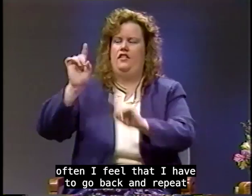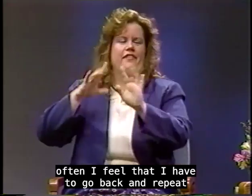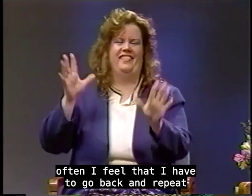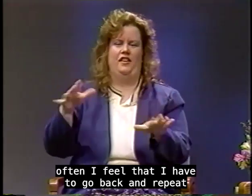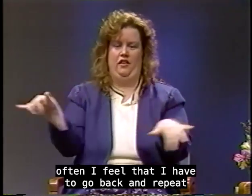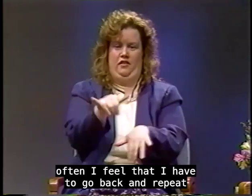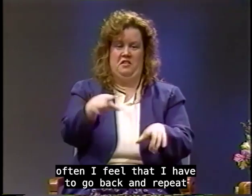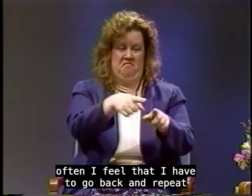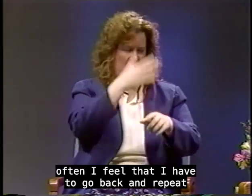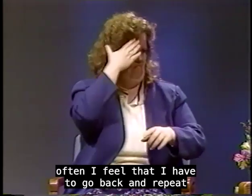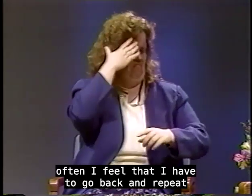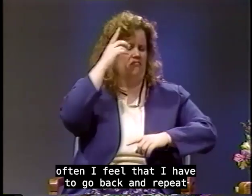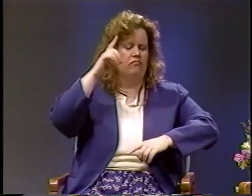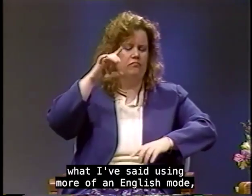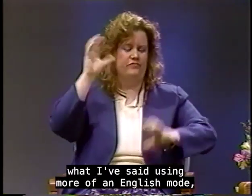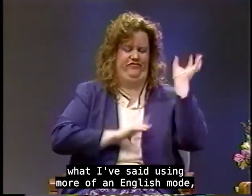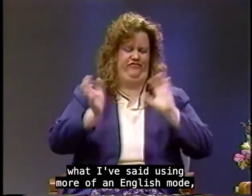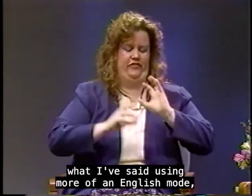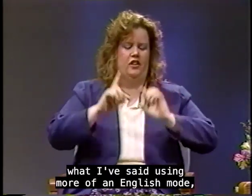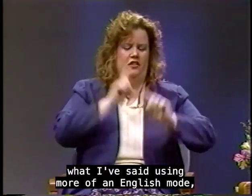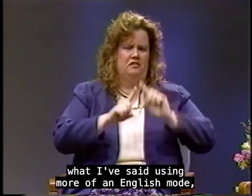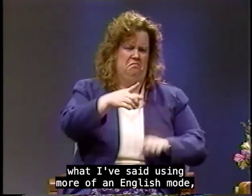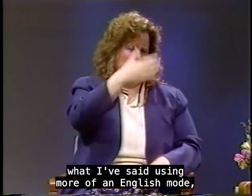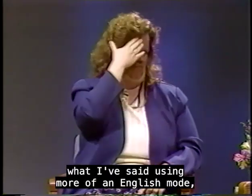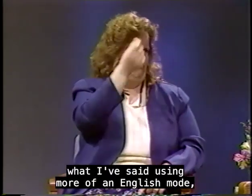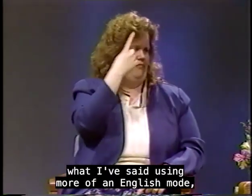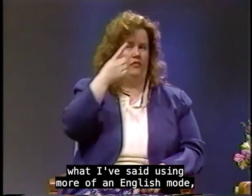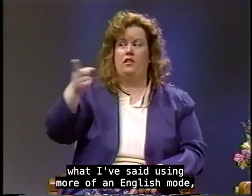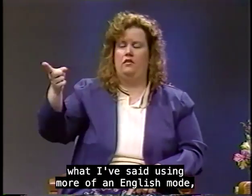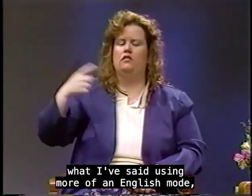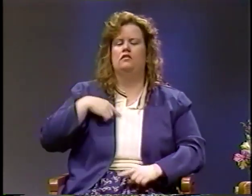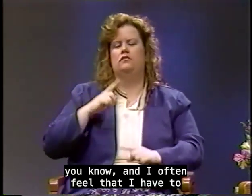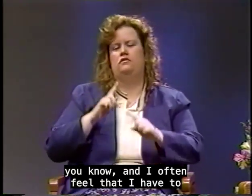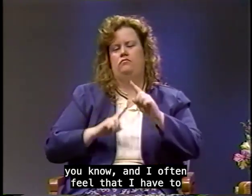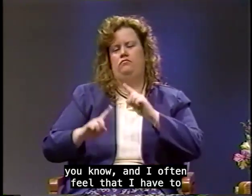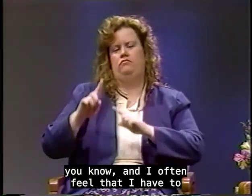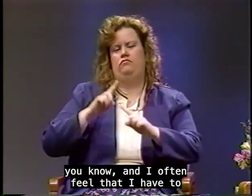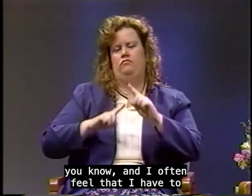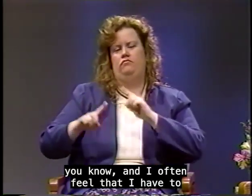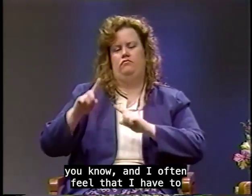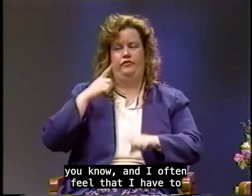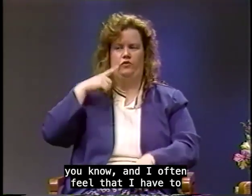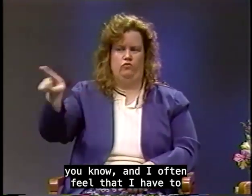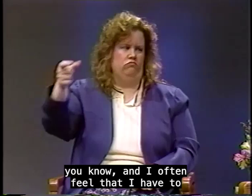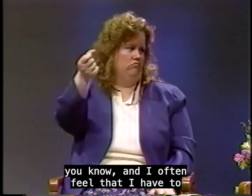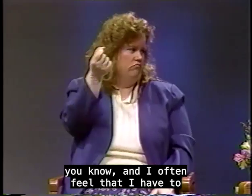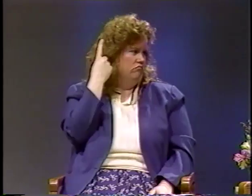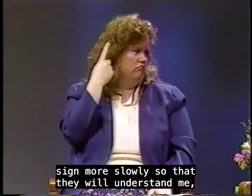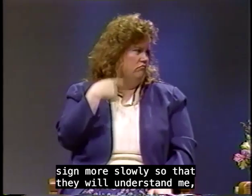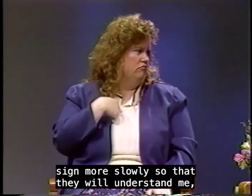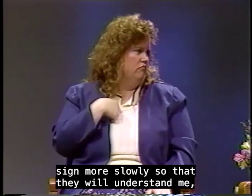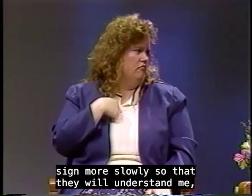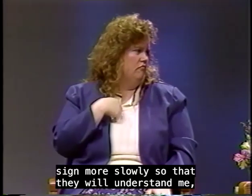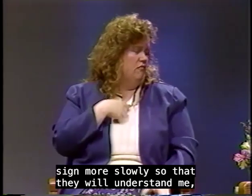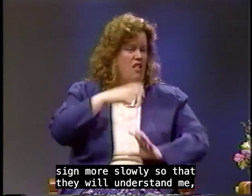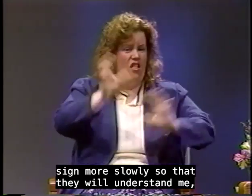go back and repeat what I've said using more of an English mode, and I often feel that I have to sign more slowly so that